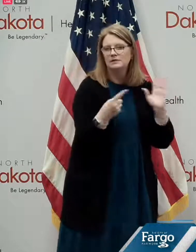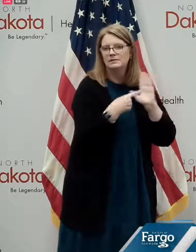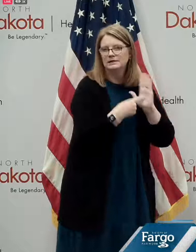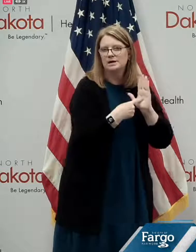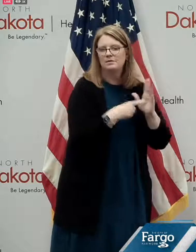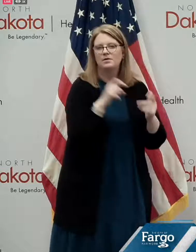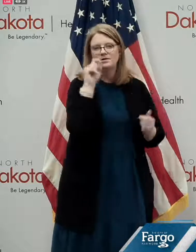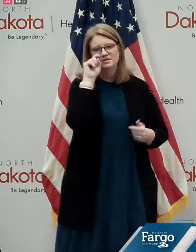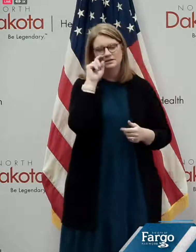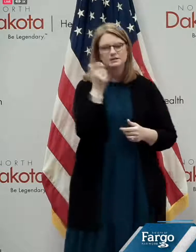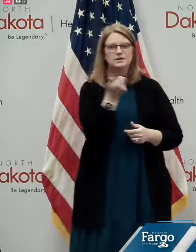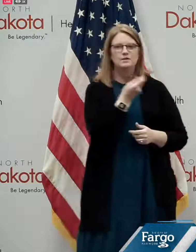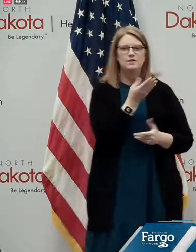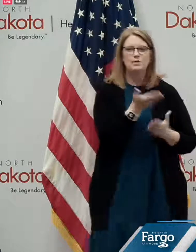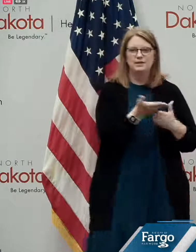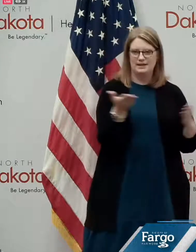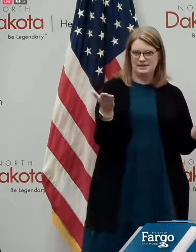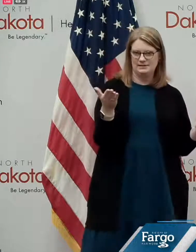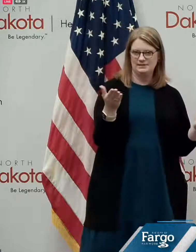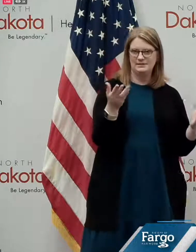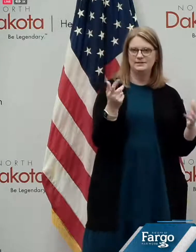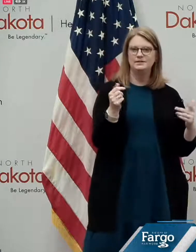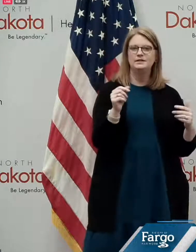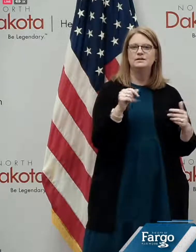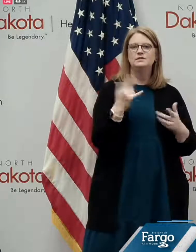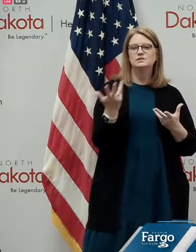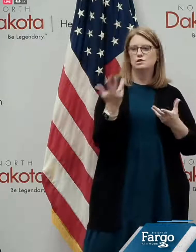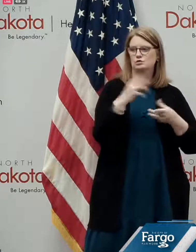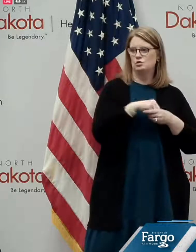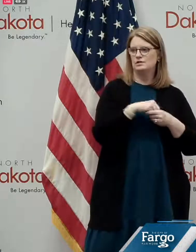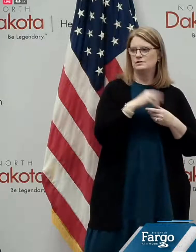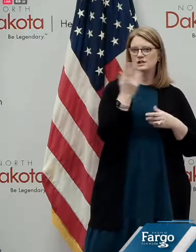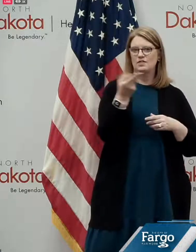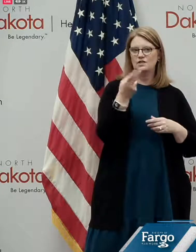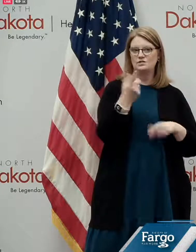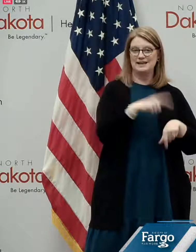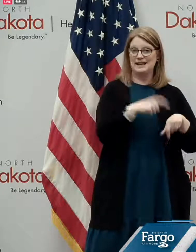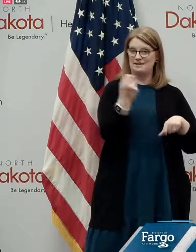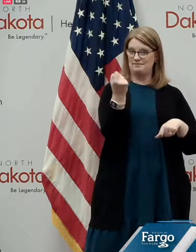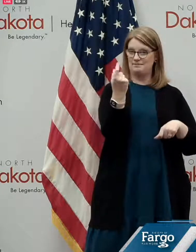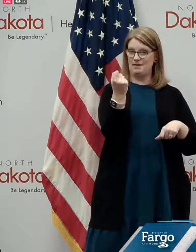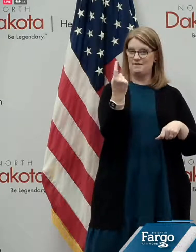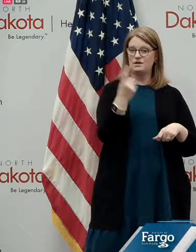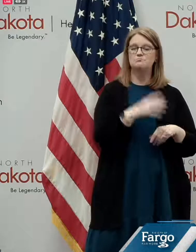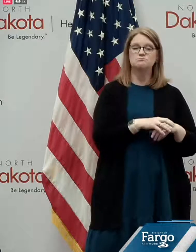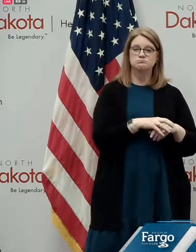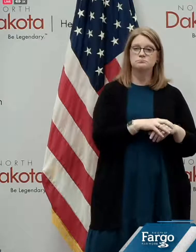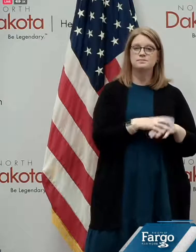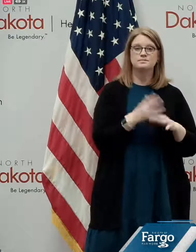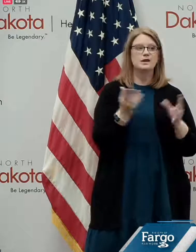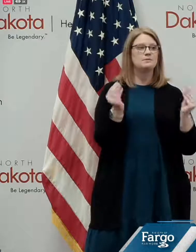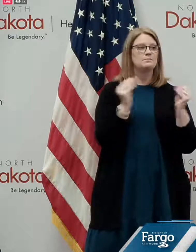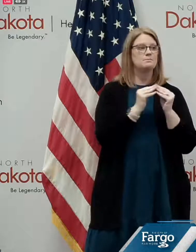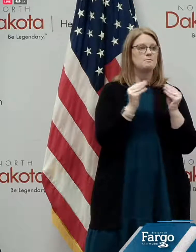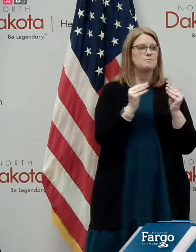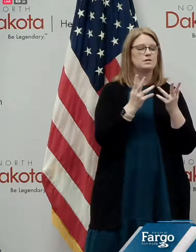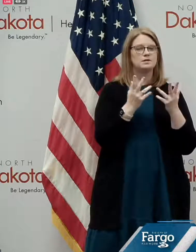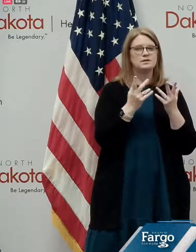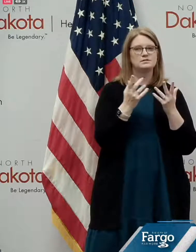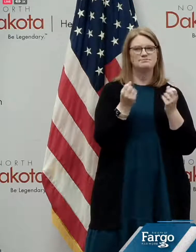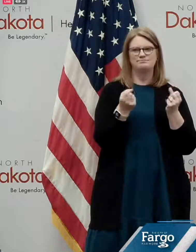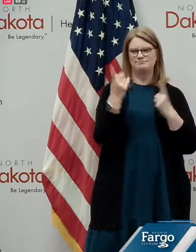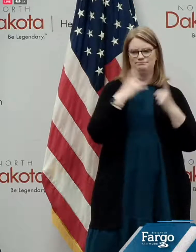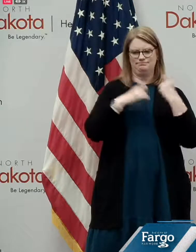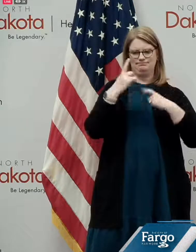those are a few that come to mind. Join us on Thursday again at 11 o'clock, and we will have a few more. We're receiving